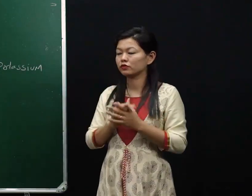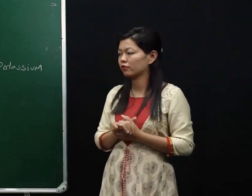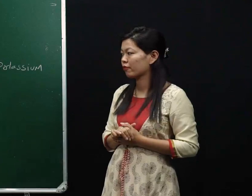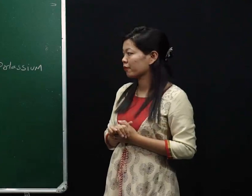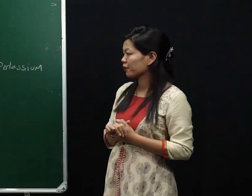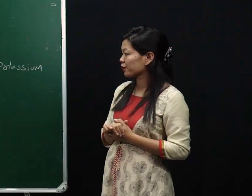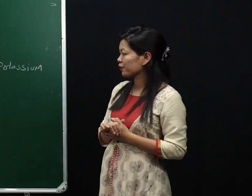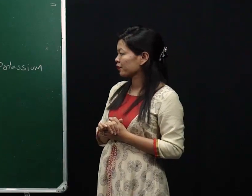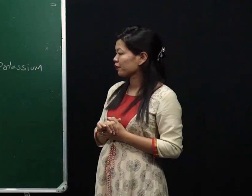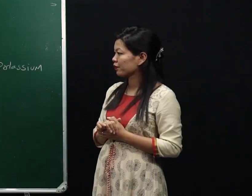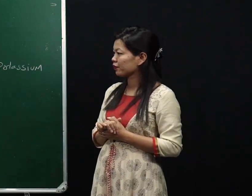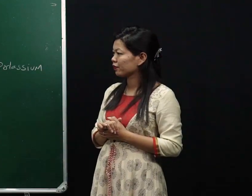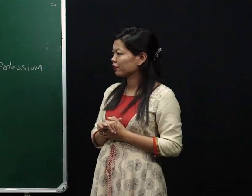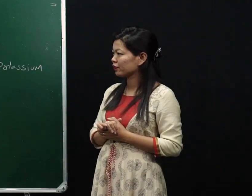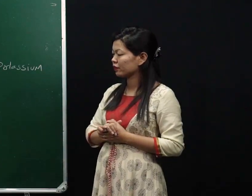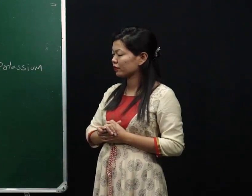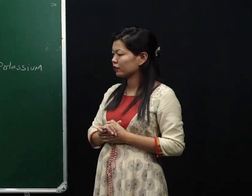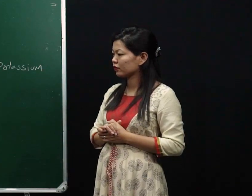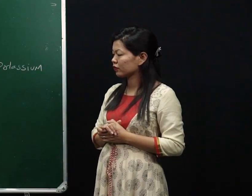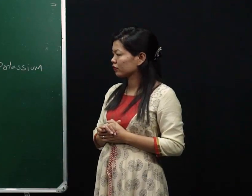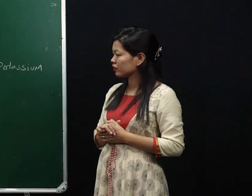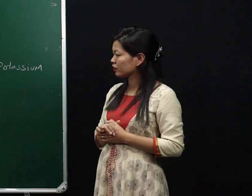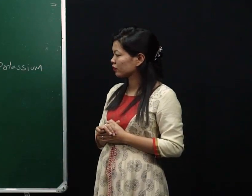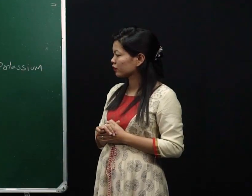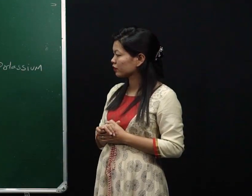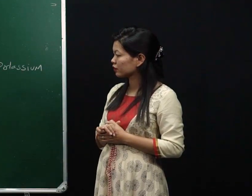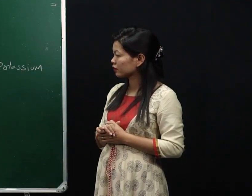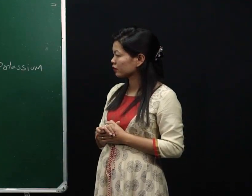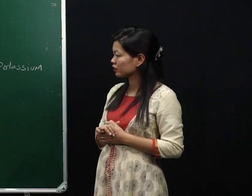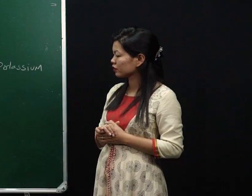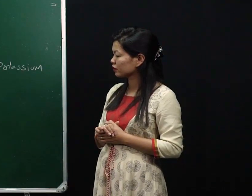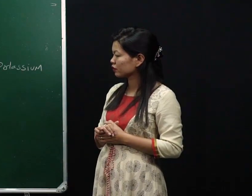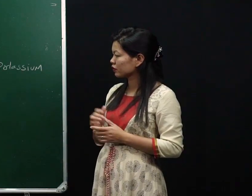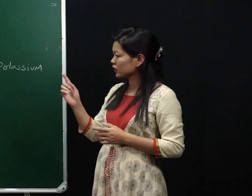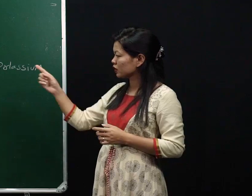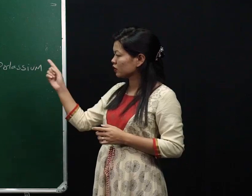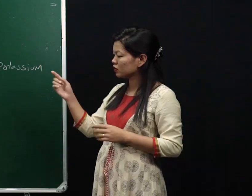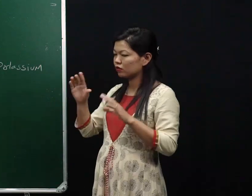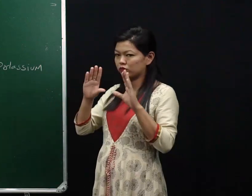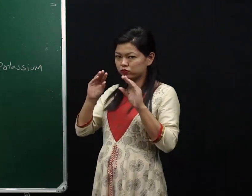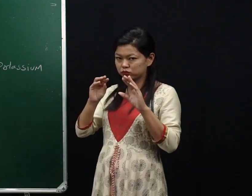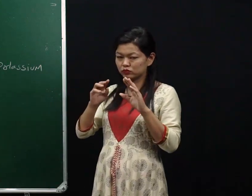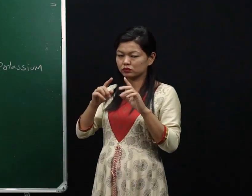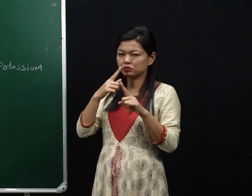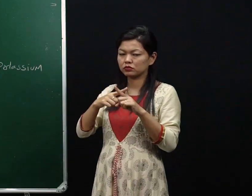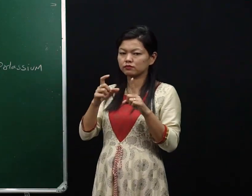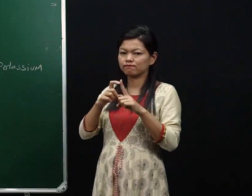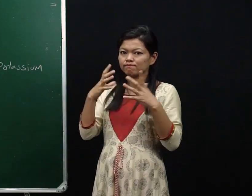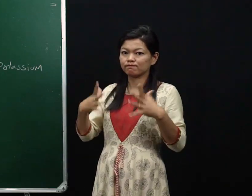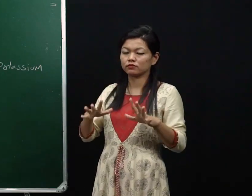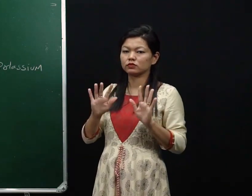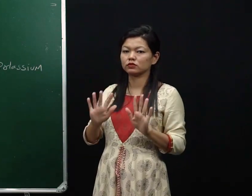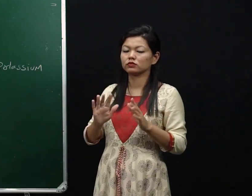Clear? These two metals are soft. And then not only soft, but they are very dangerous, very